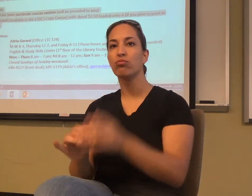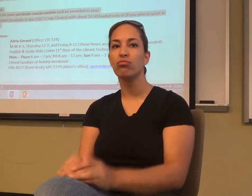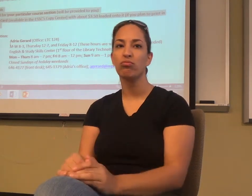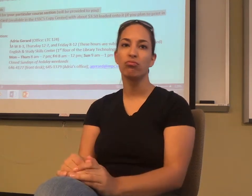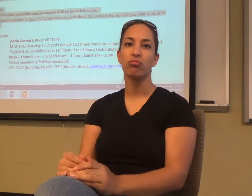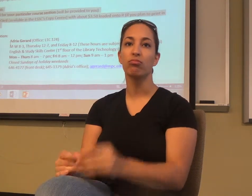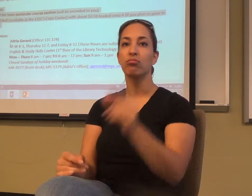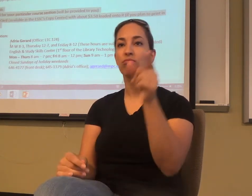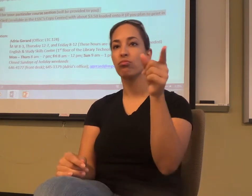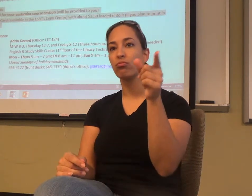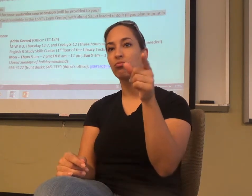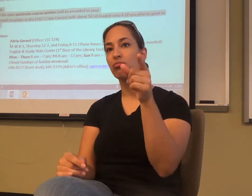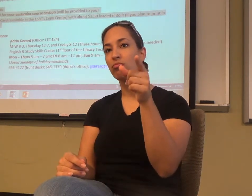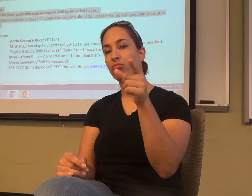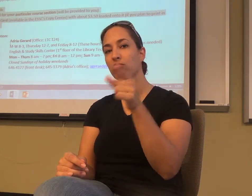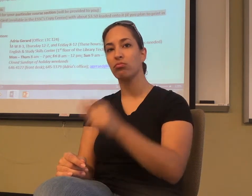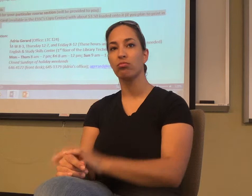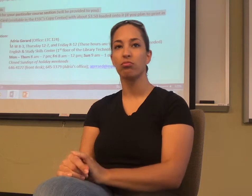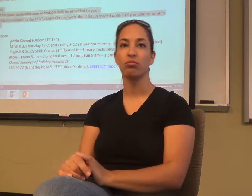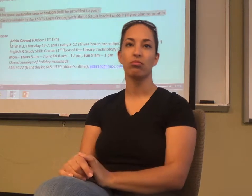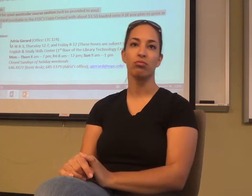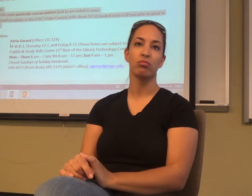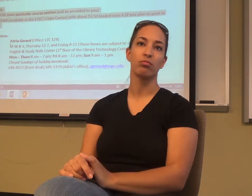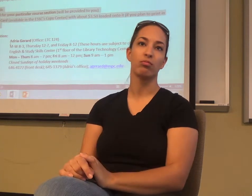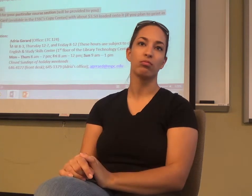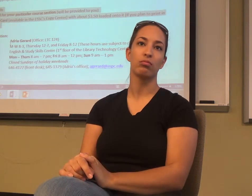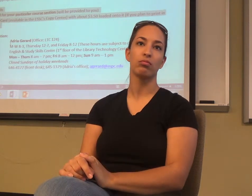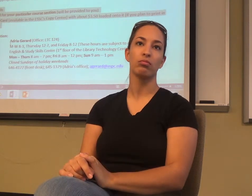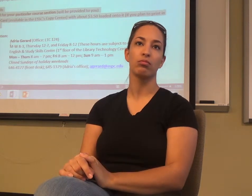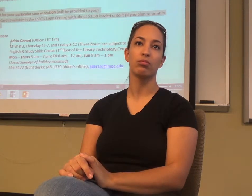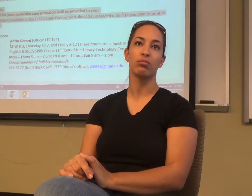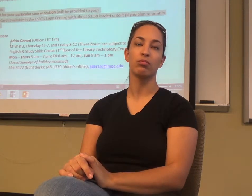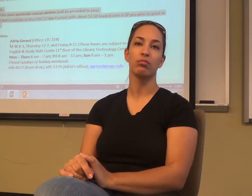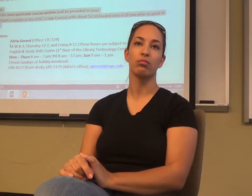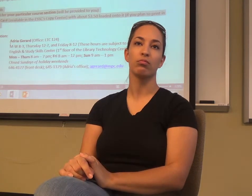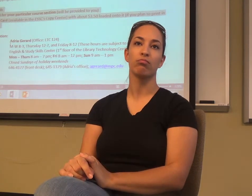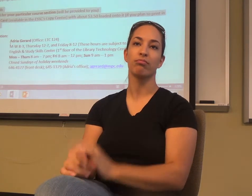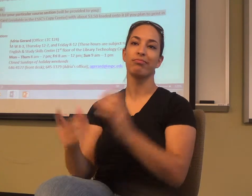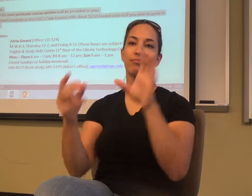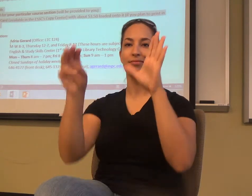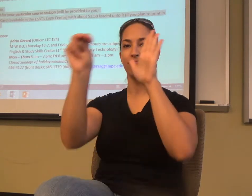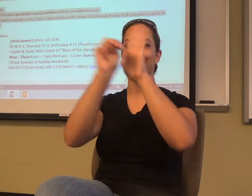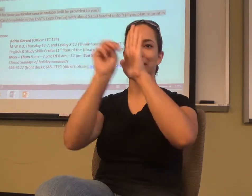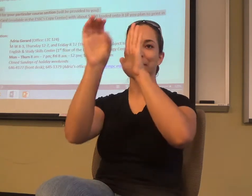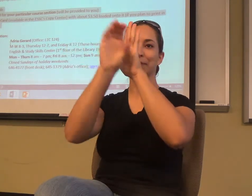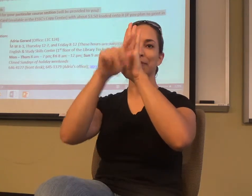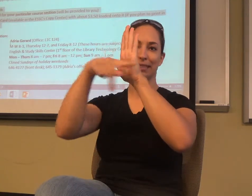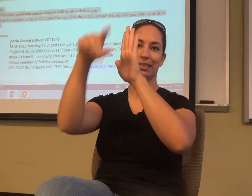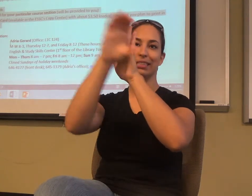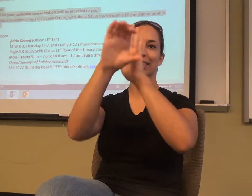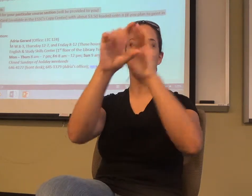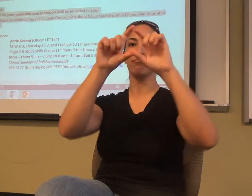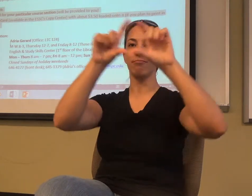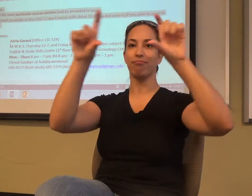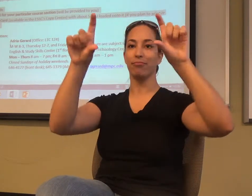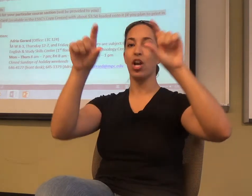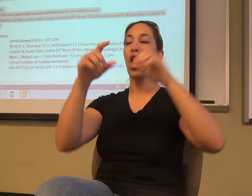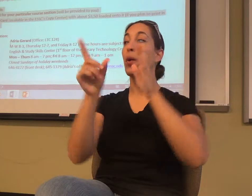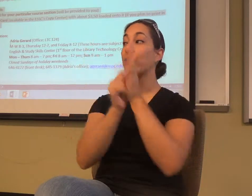yet? Okay, it looks like this. Will you hold it up? Thank you. You can get a print card over in our copy center. You